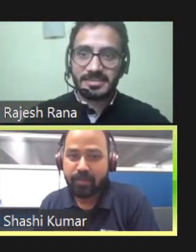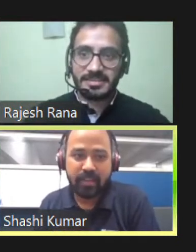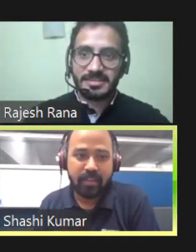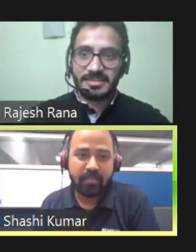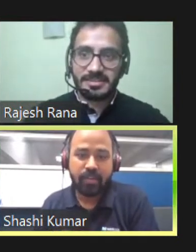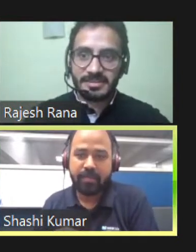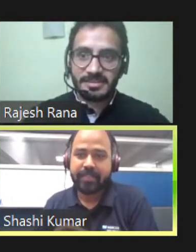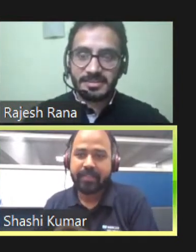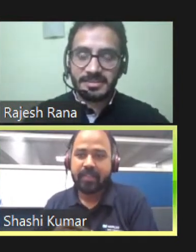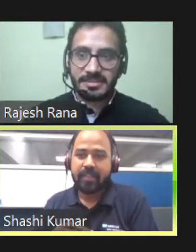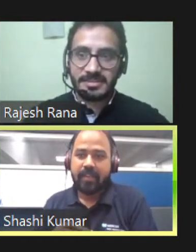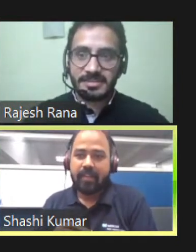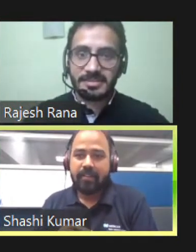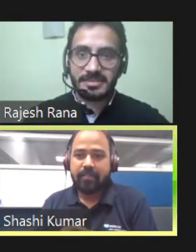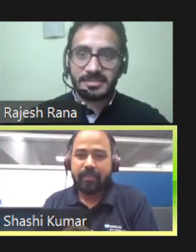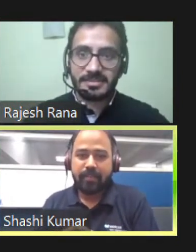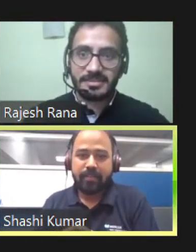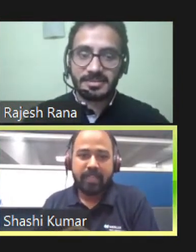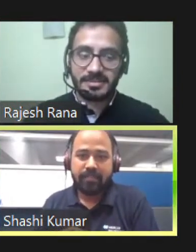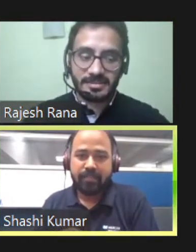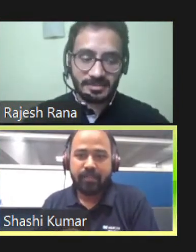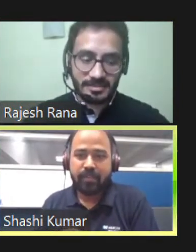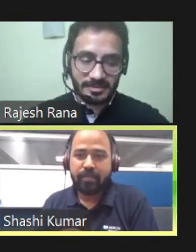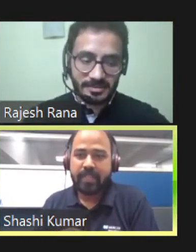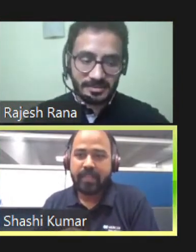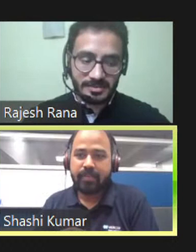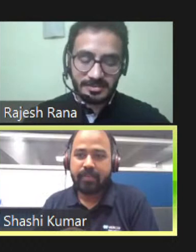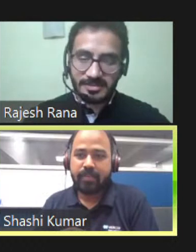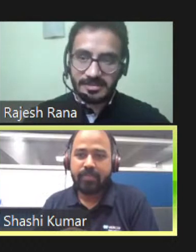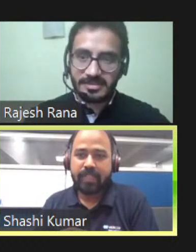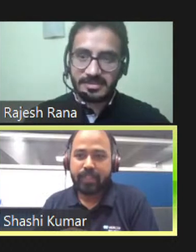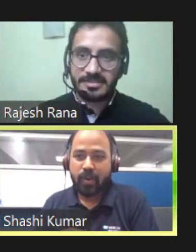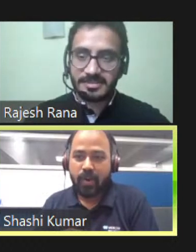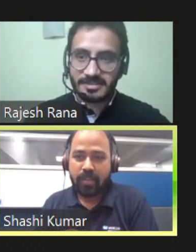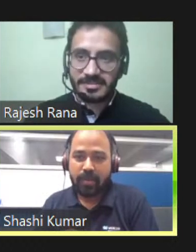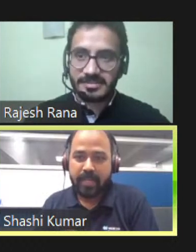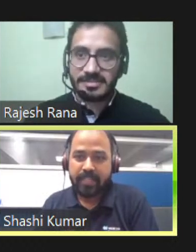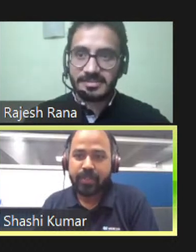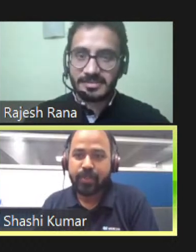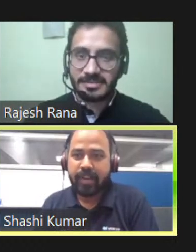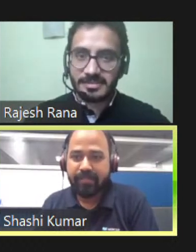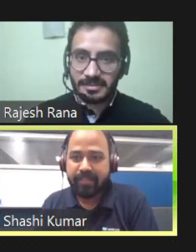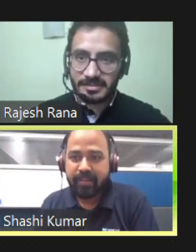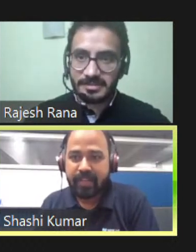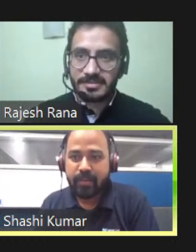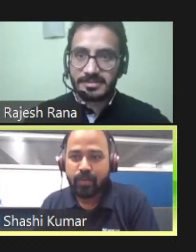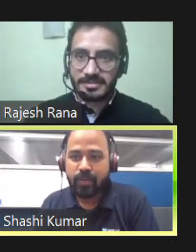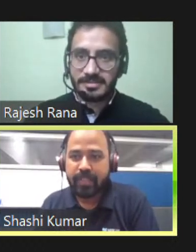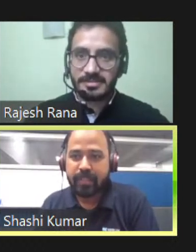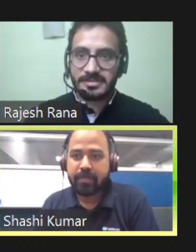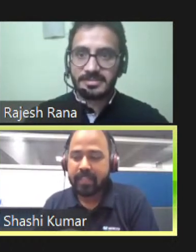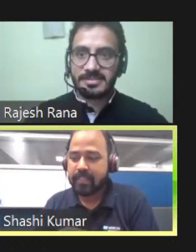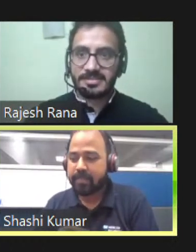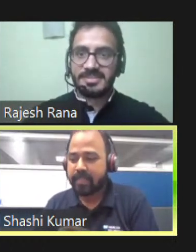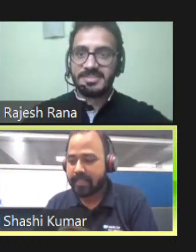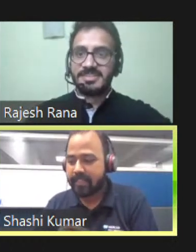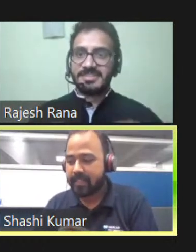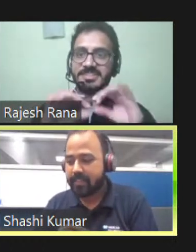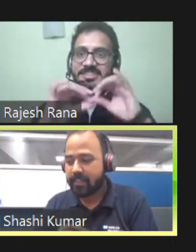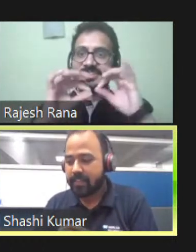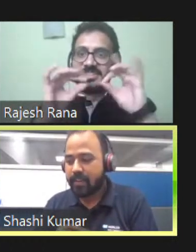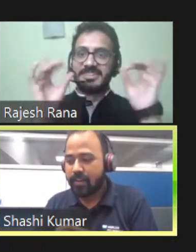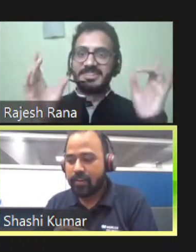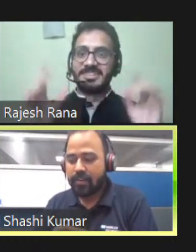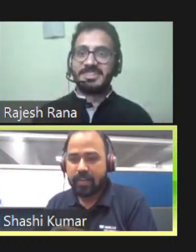whole corporate, on the behalf of whole corporate, I will wish all the best to everyone who has participated